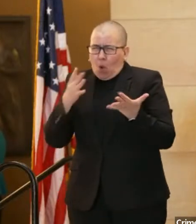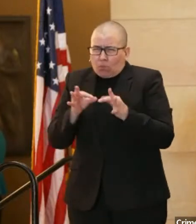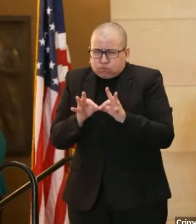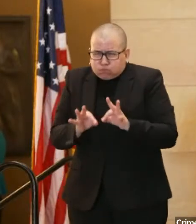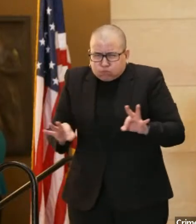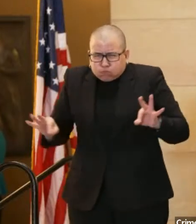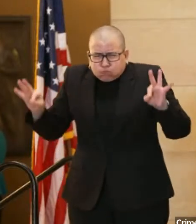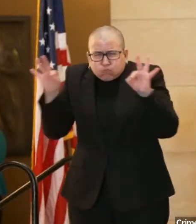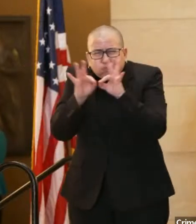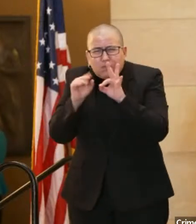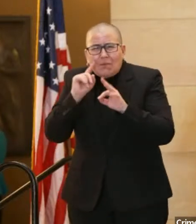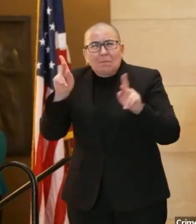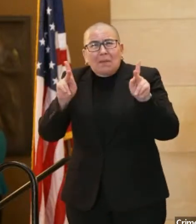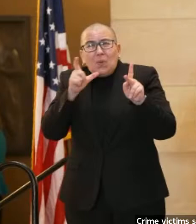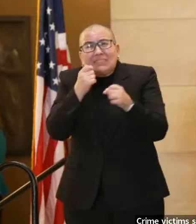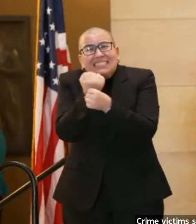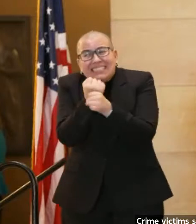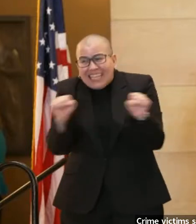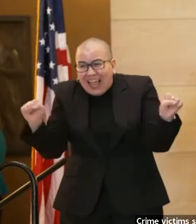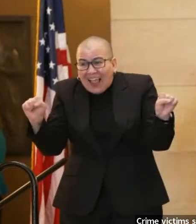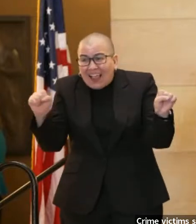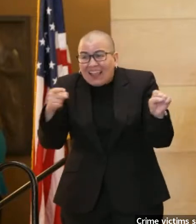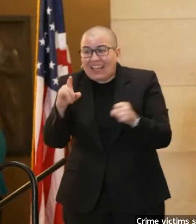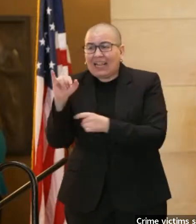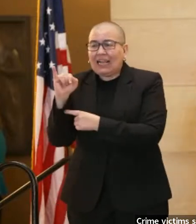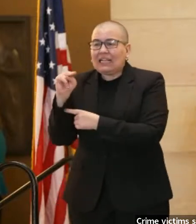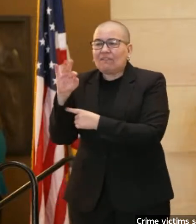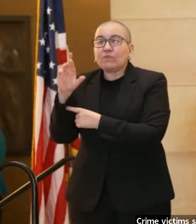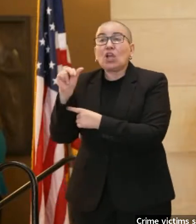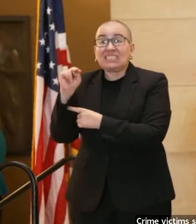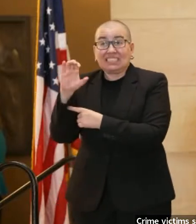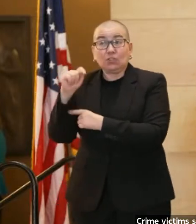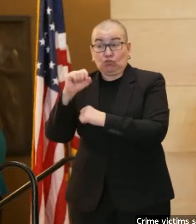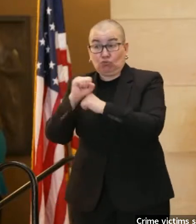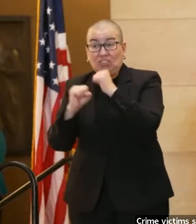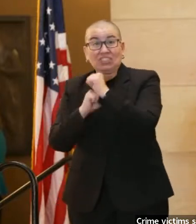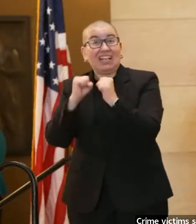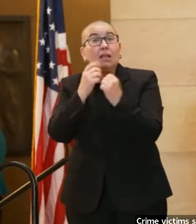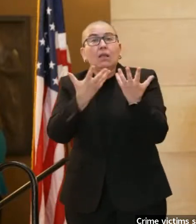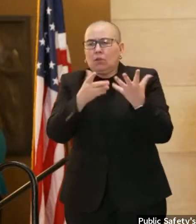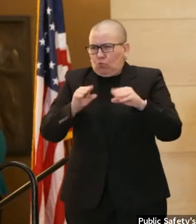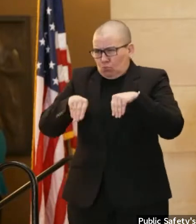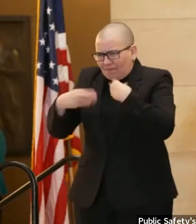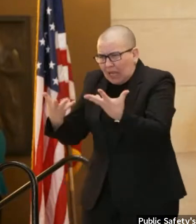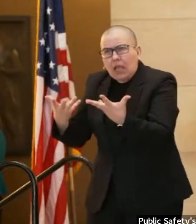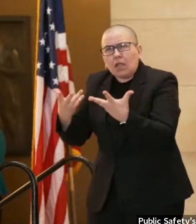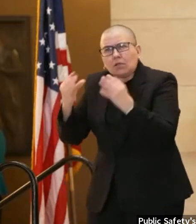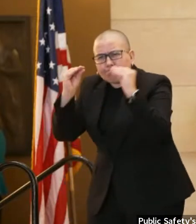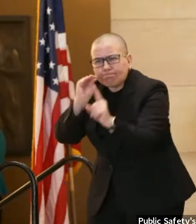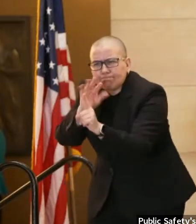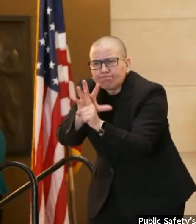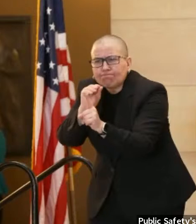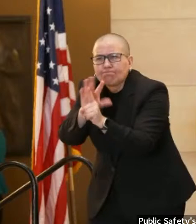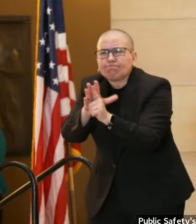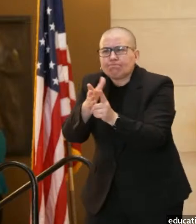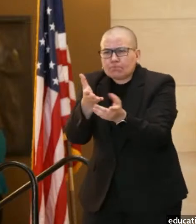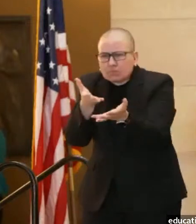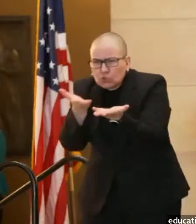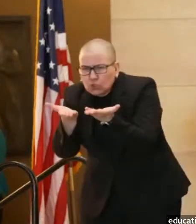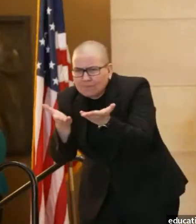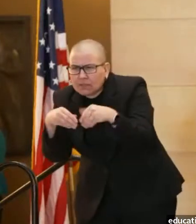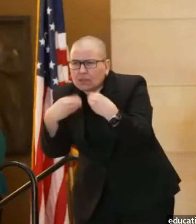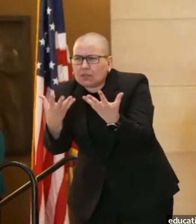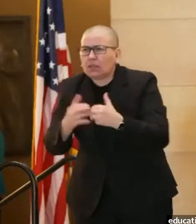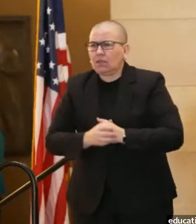safety's infrastructure. Our programs provide education, direct services, support to individuals and